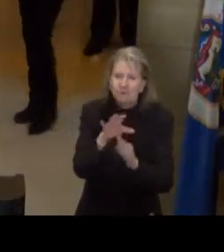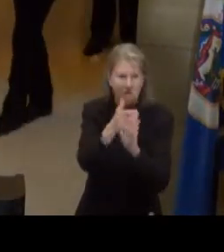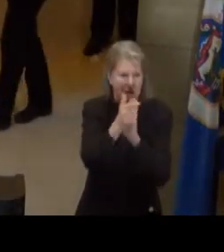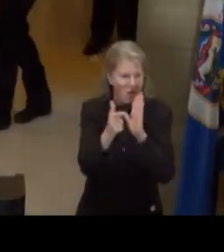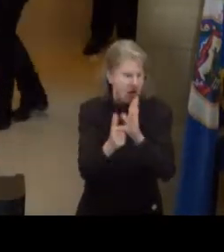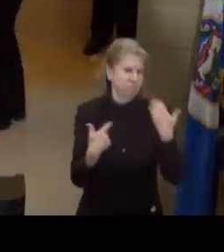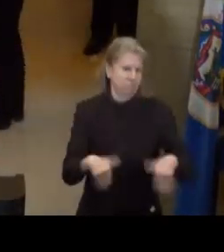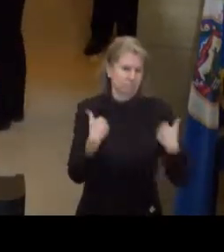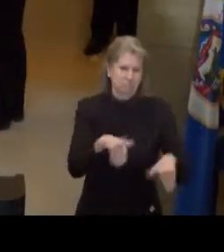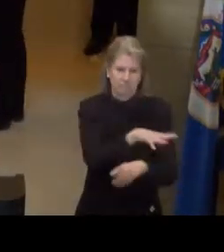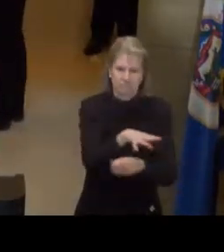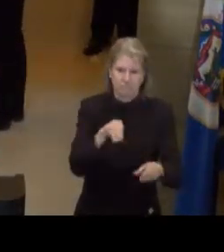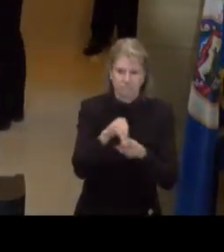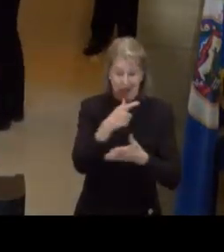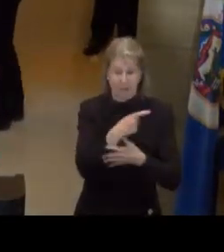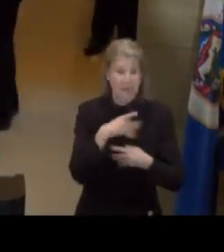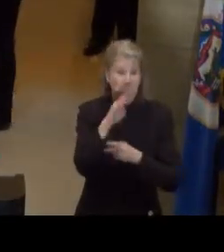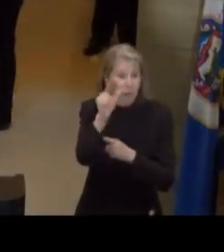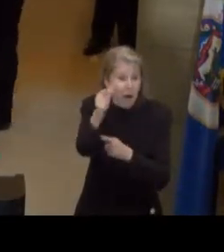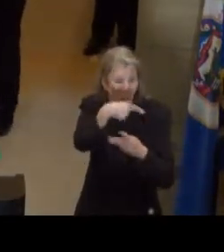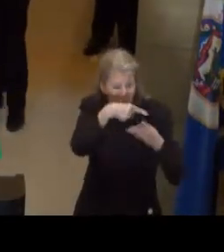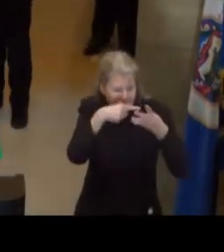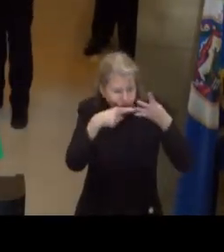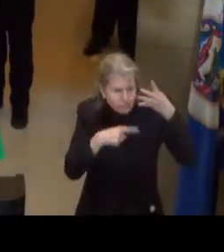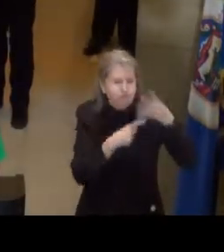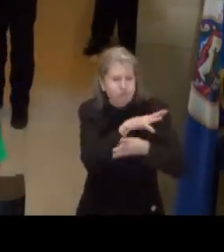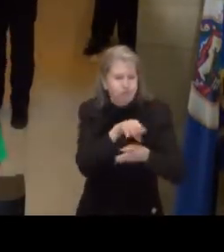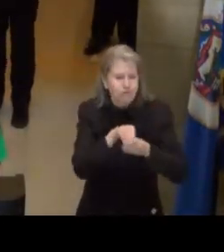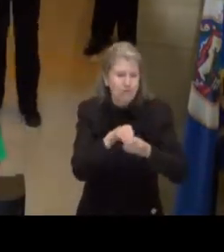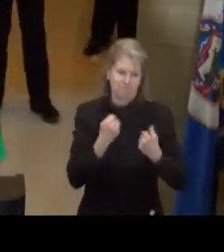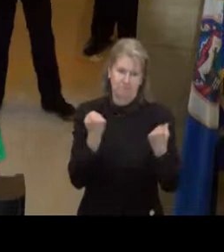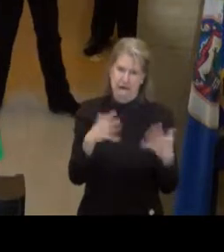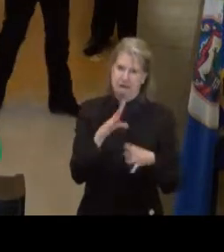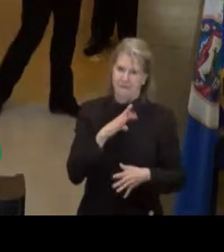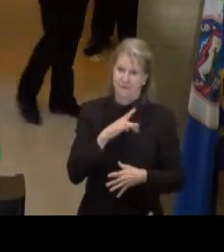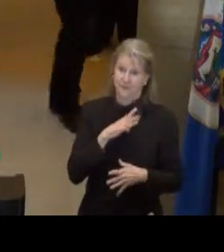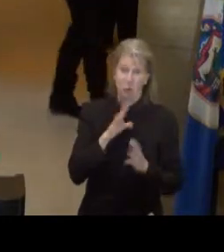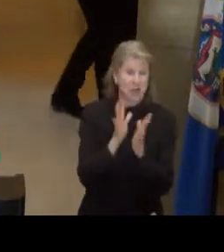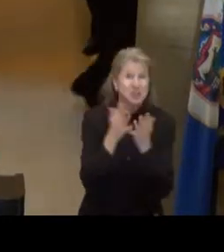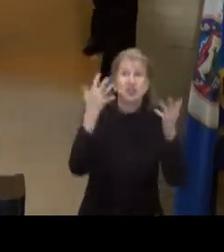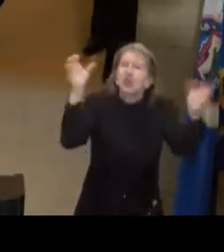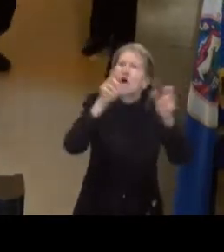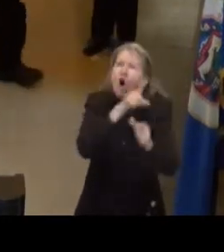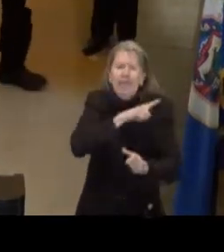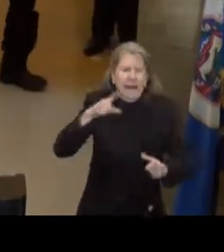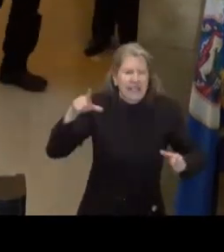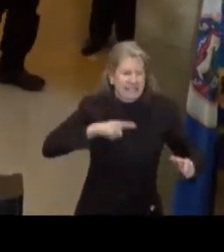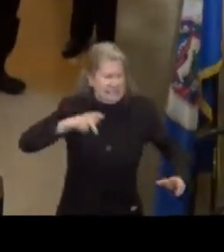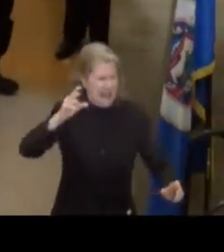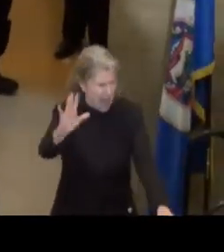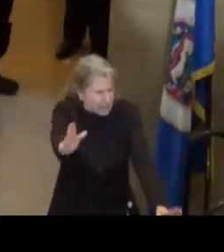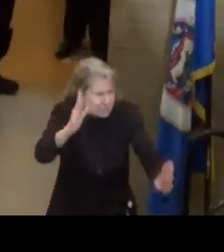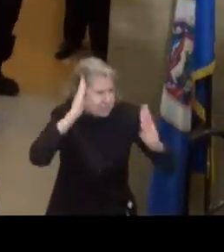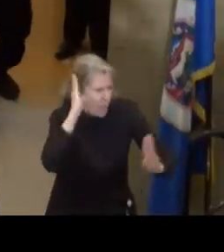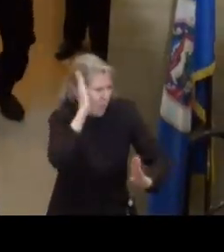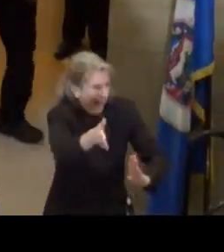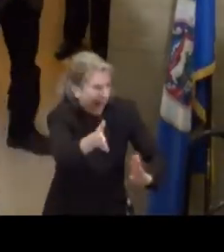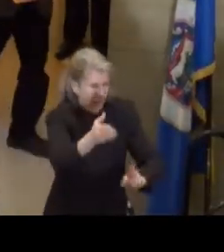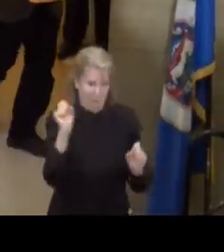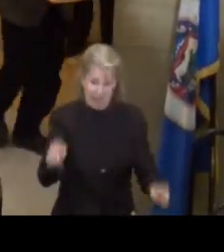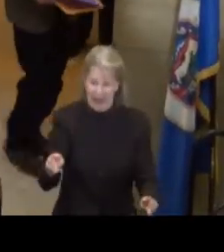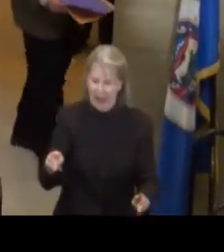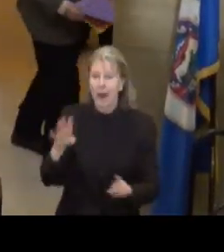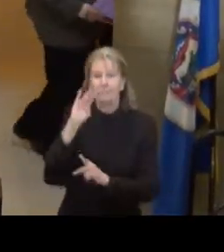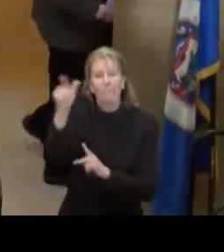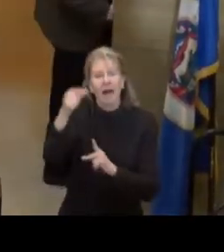Awesome things about this bill, and in between each, I want you to cheer so every legislator in this building can hear you. You ready? Alright. The